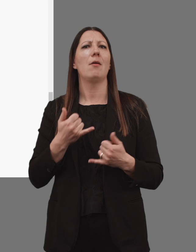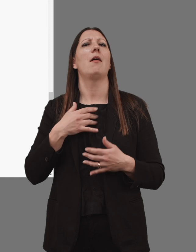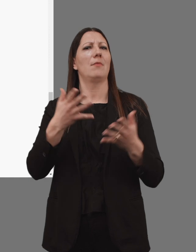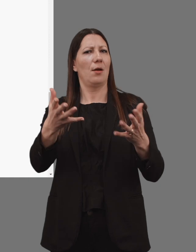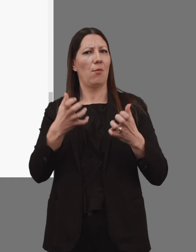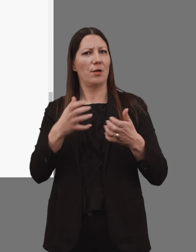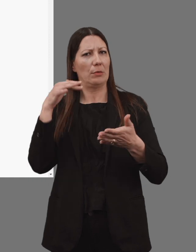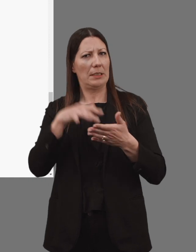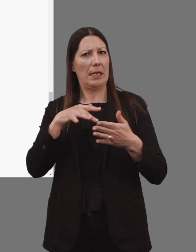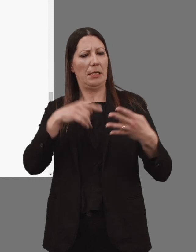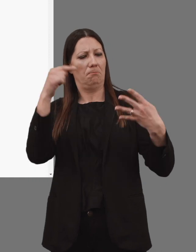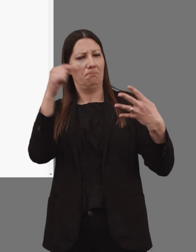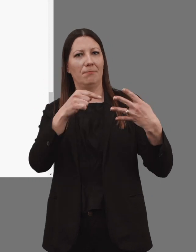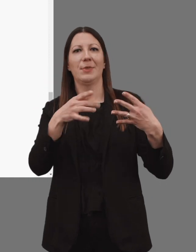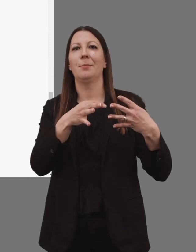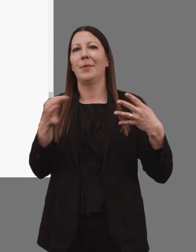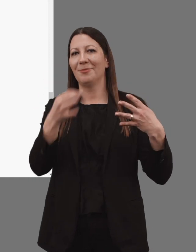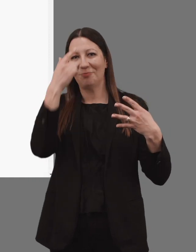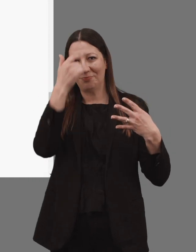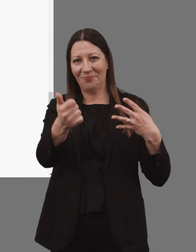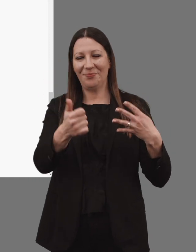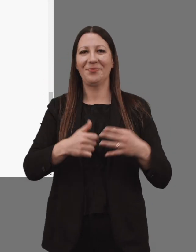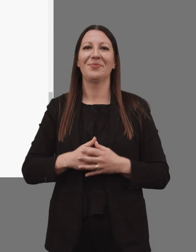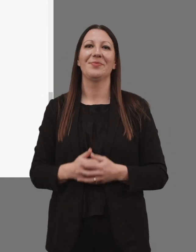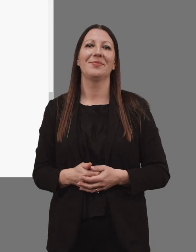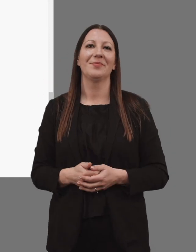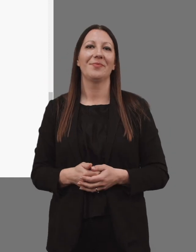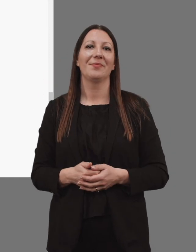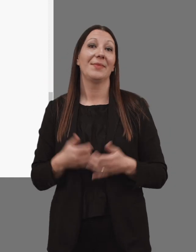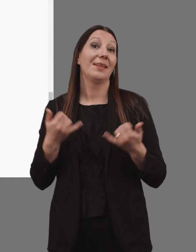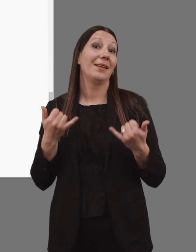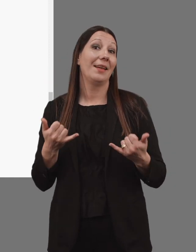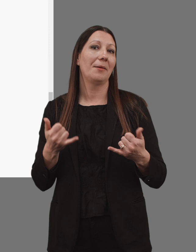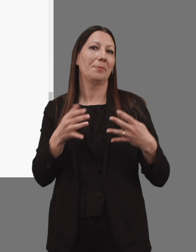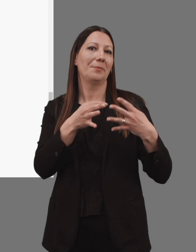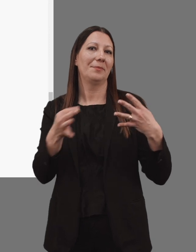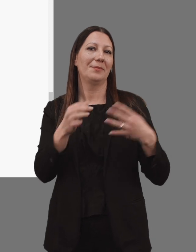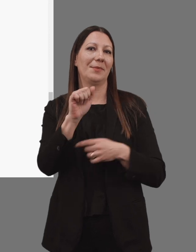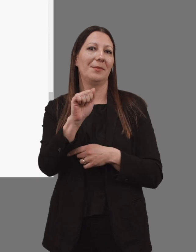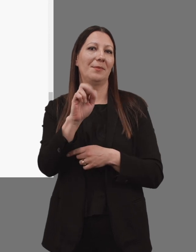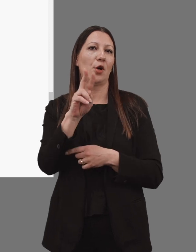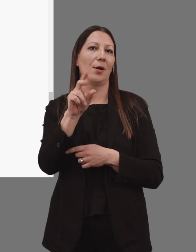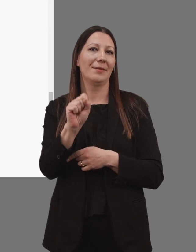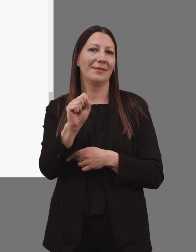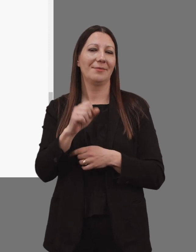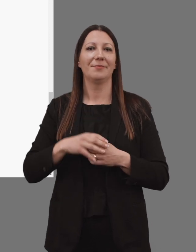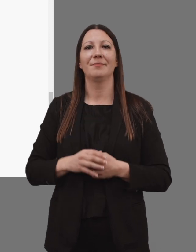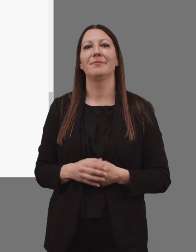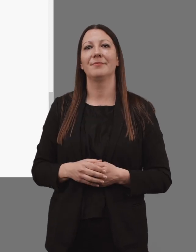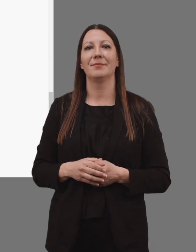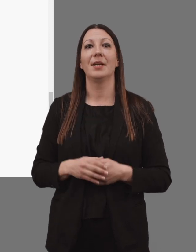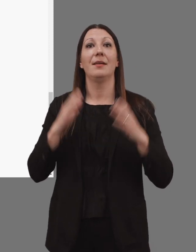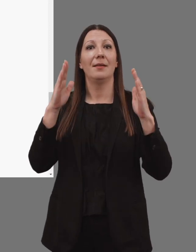that is best suited to you. So today we'll choose arts, academic program, So